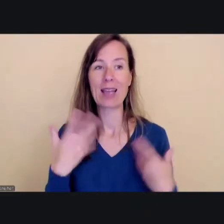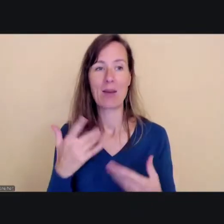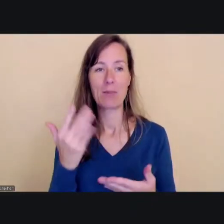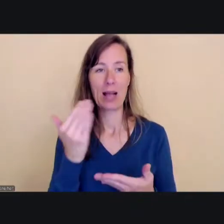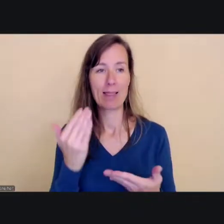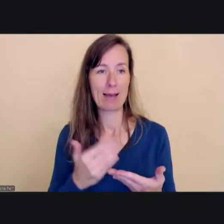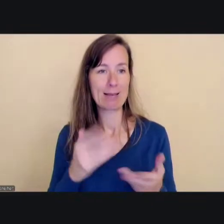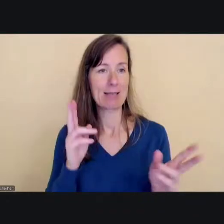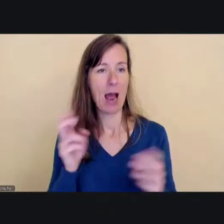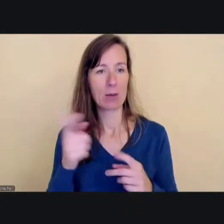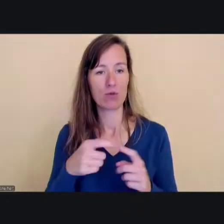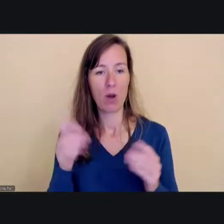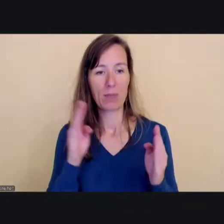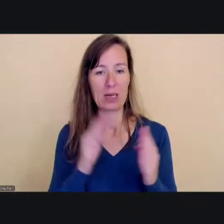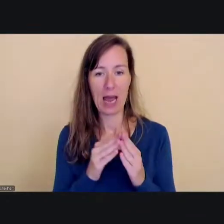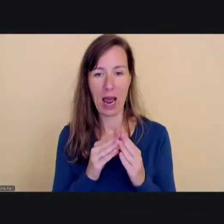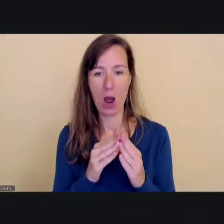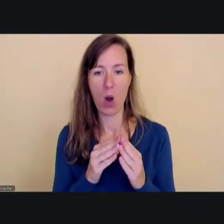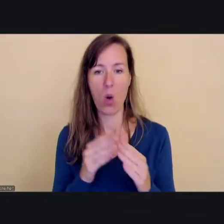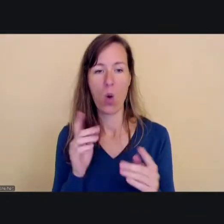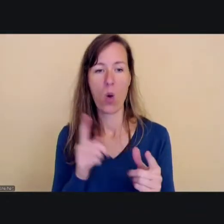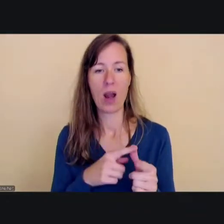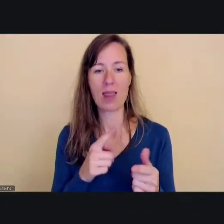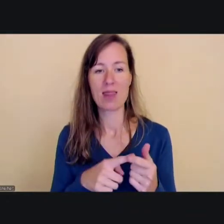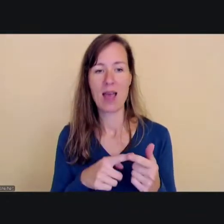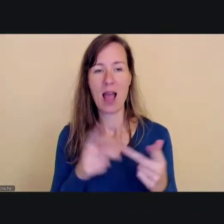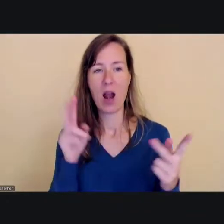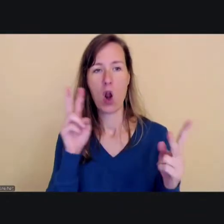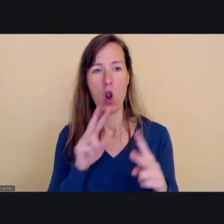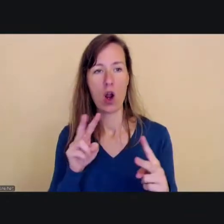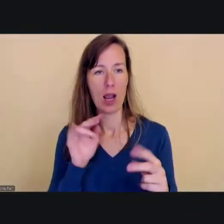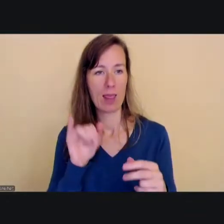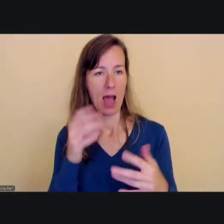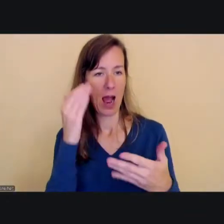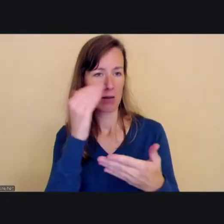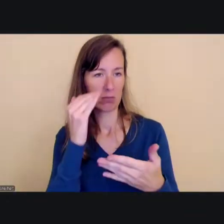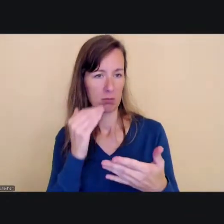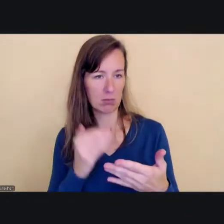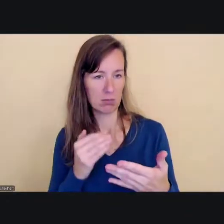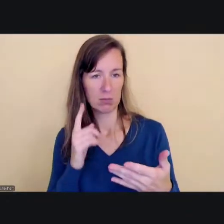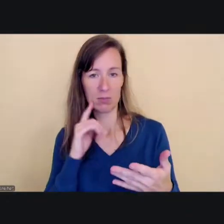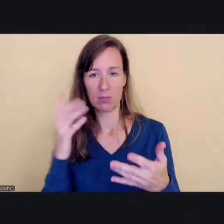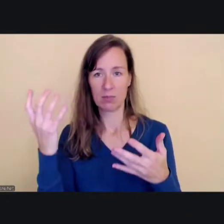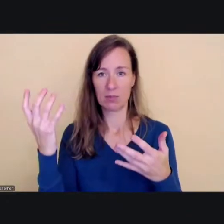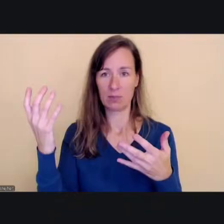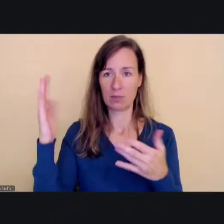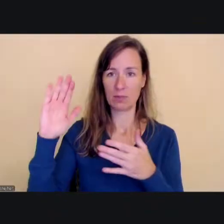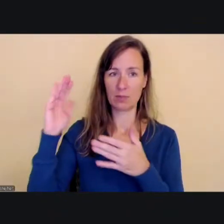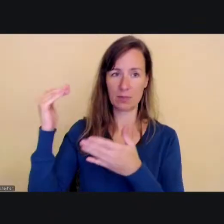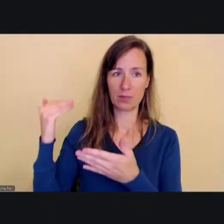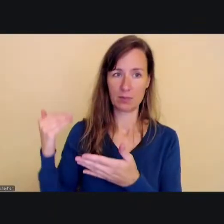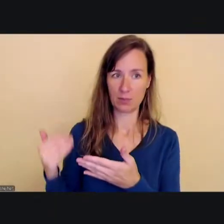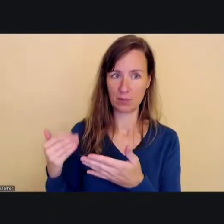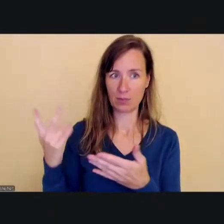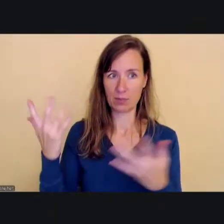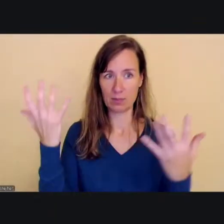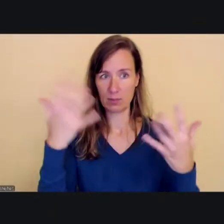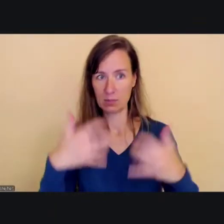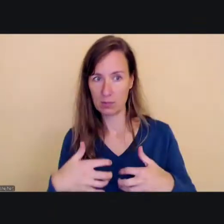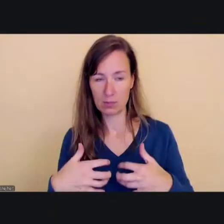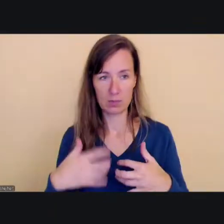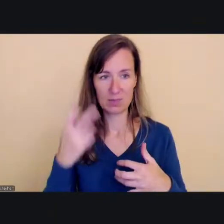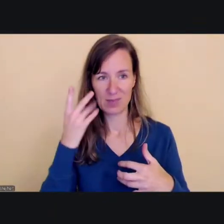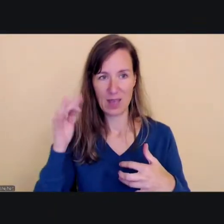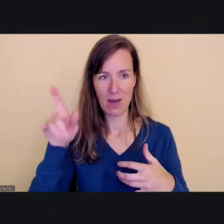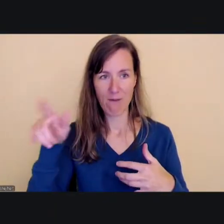looking at those items and see if they're in alignment with the priorities, if PGCMA has priorities outside of the ones mentioned, and